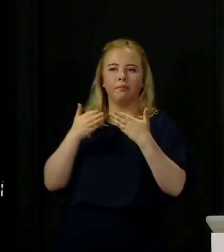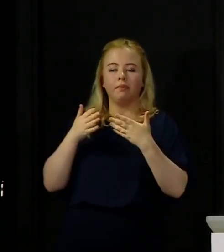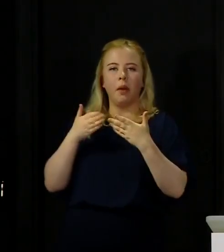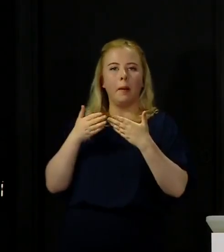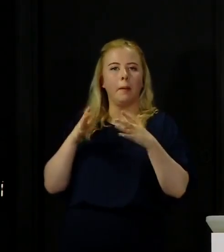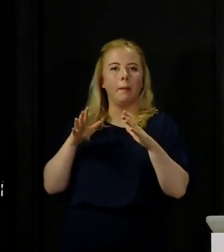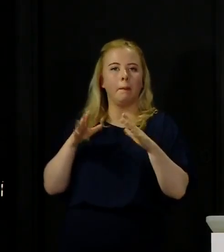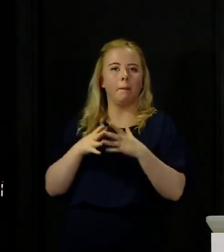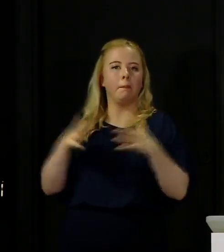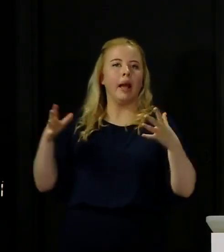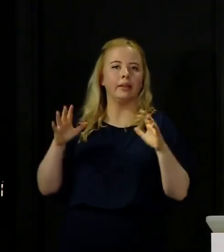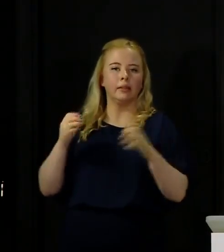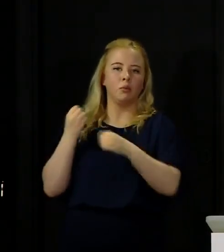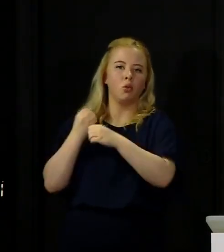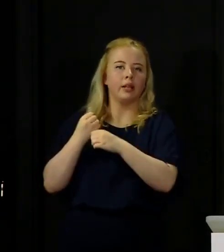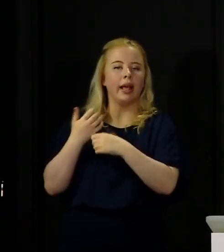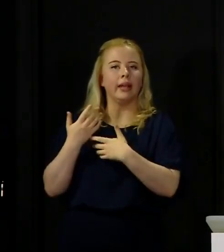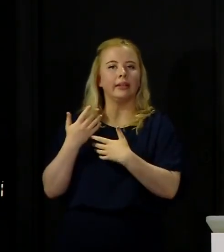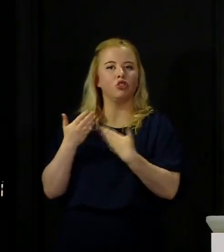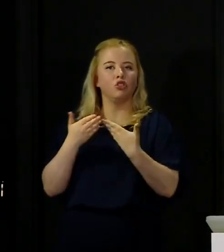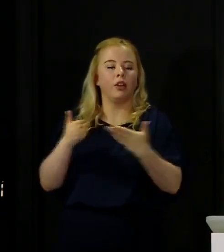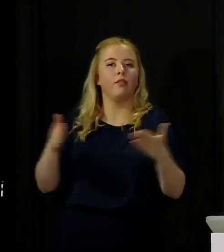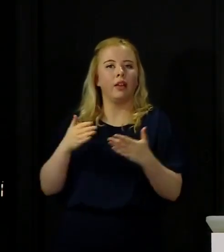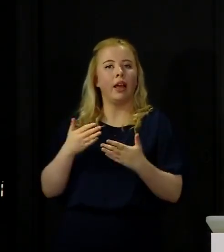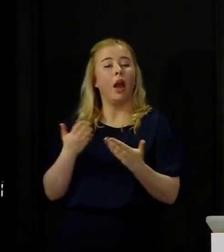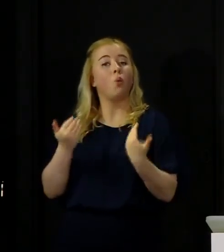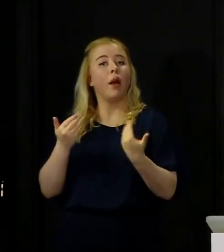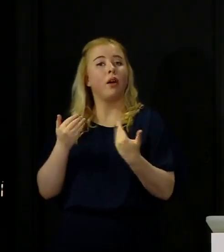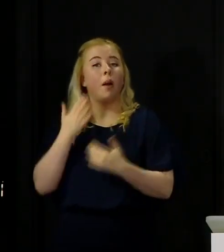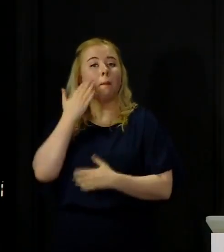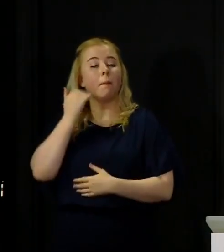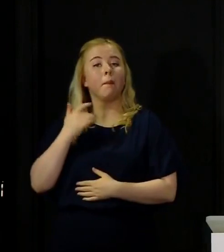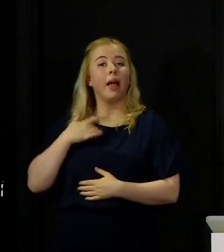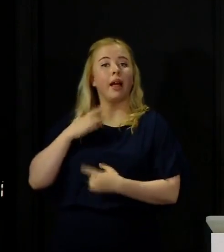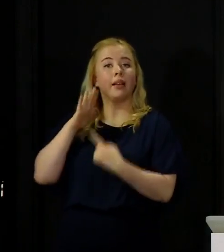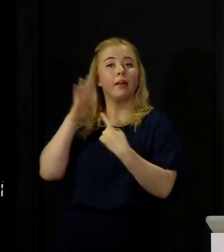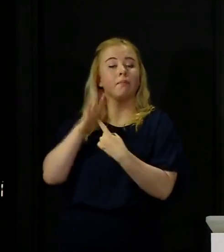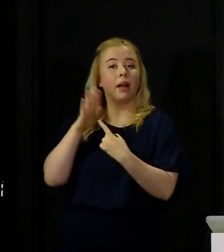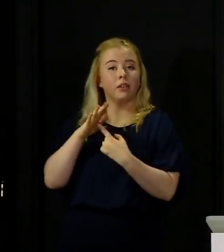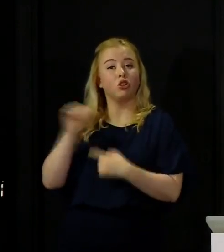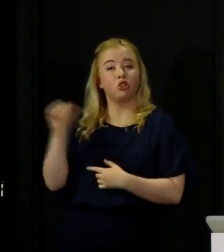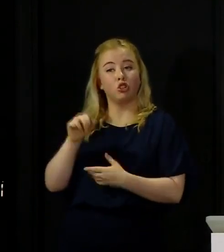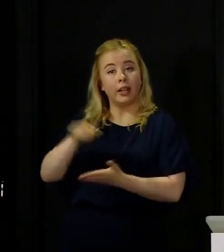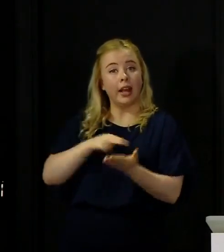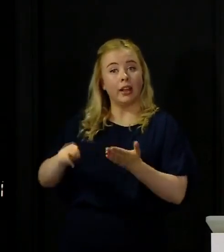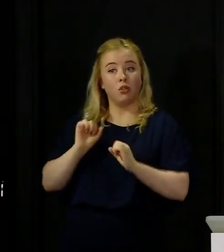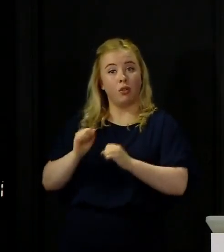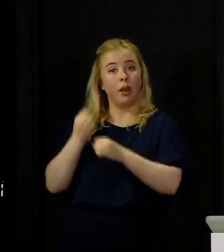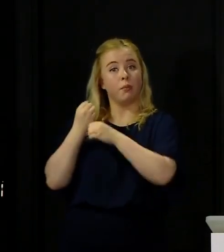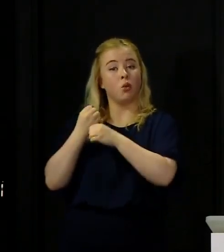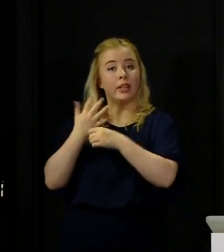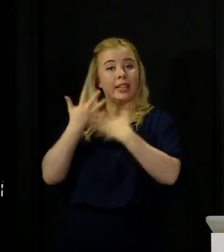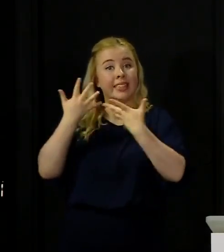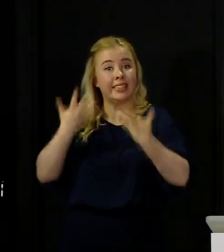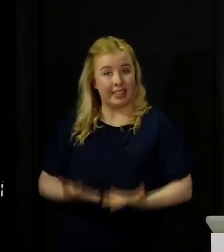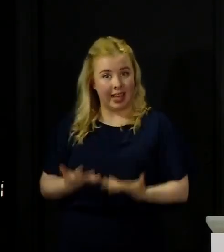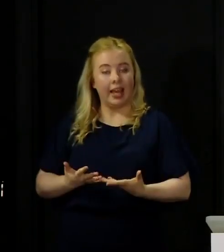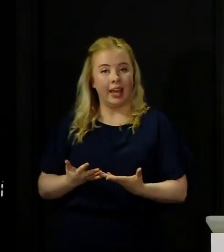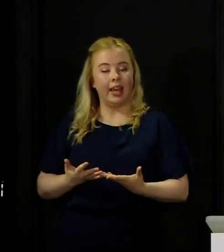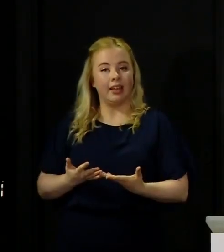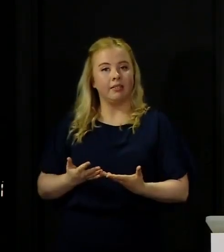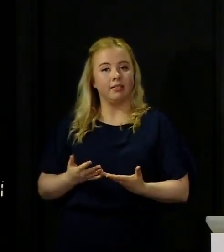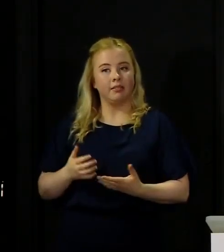I welcomed the decision of Black Lives Matter to cancel a planned protest in Glasgow today. But violent